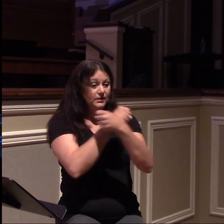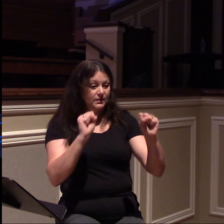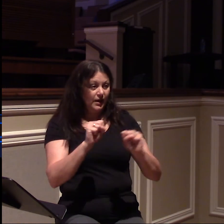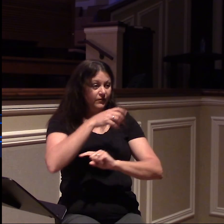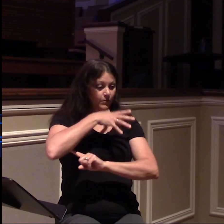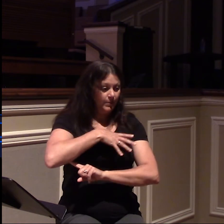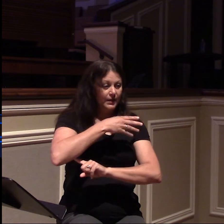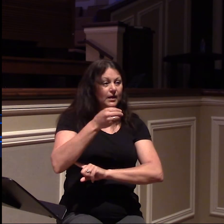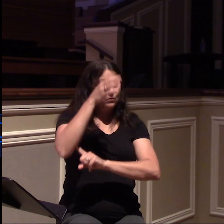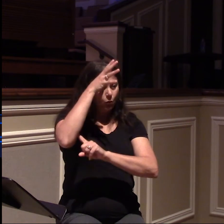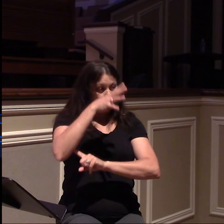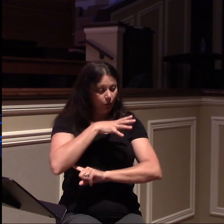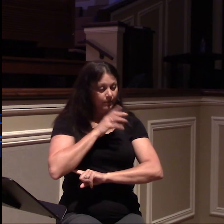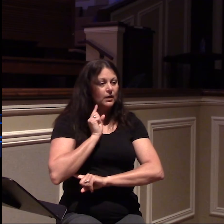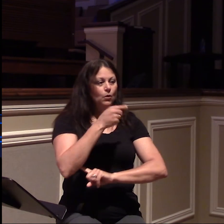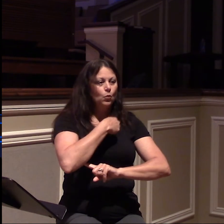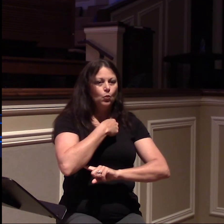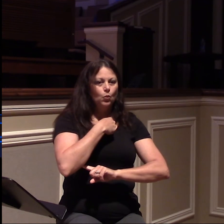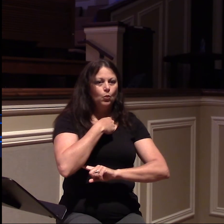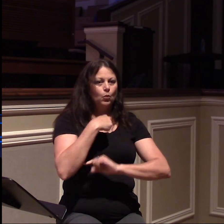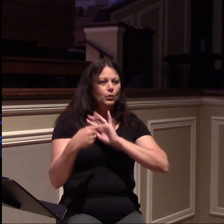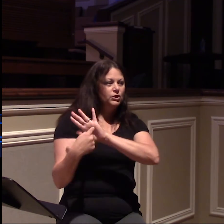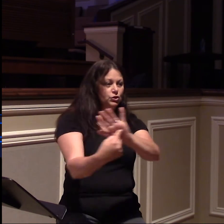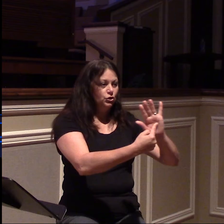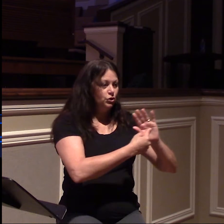represent flourishing to the world.